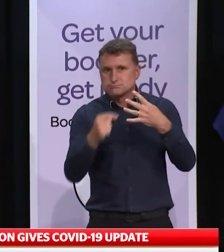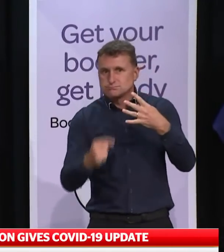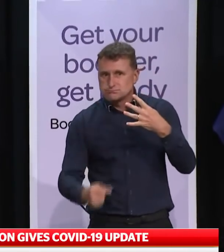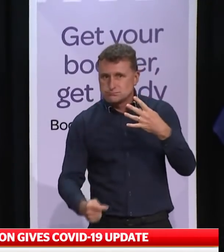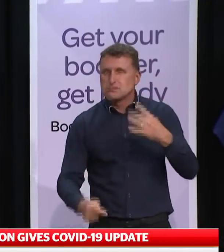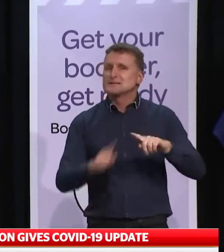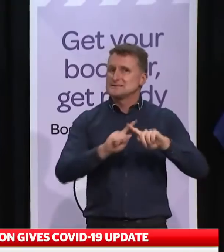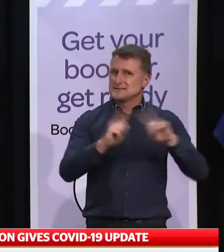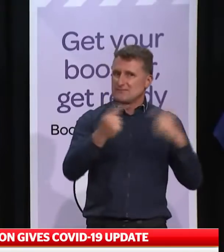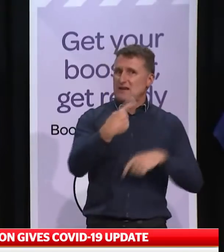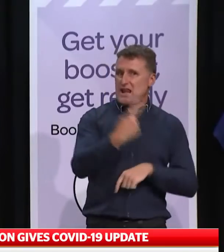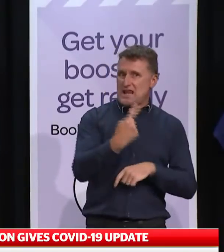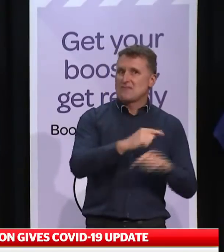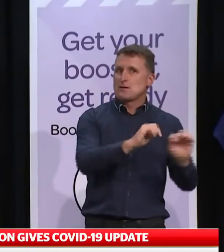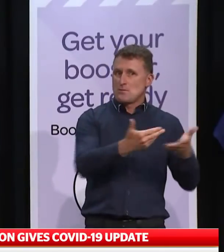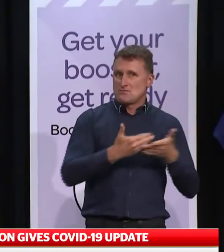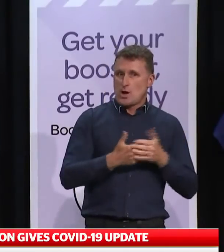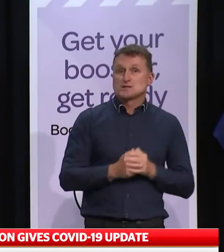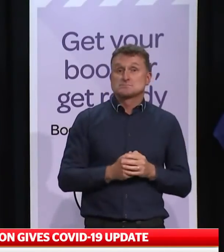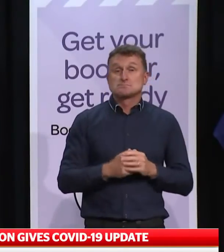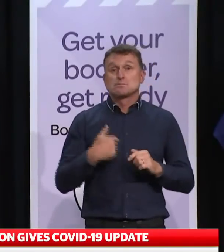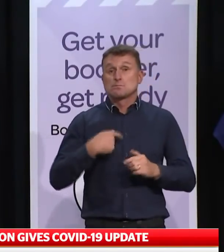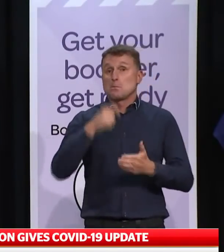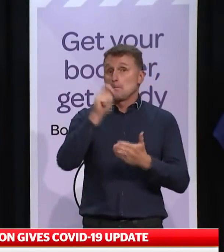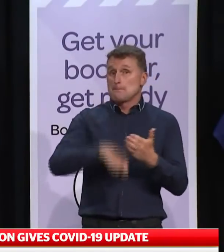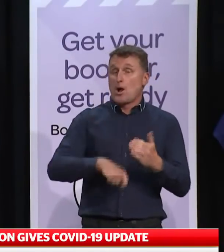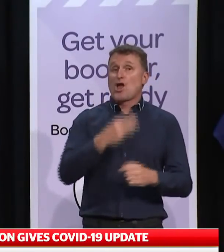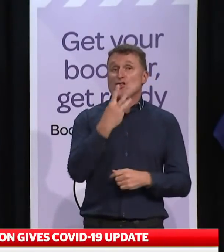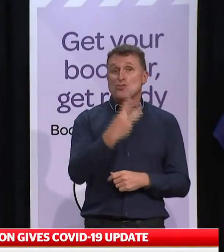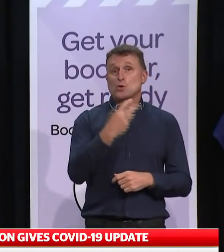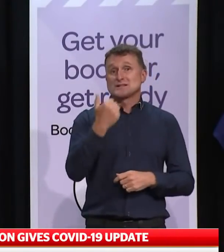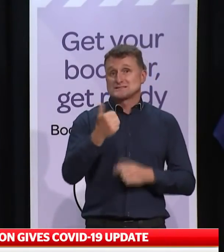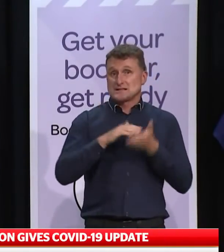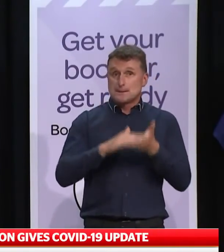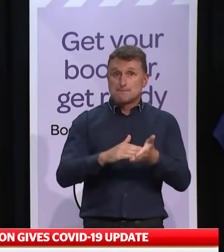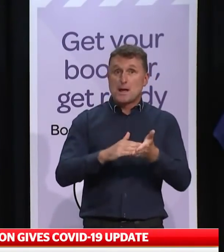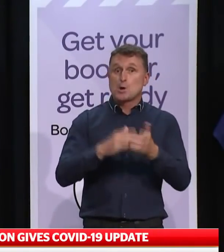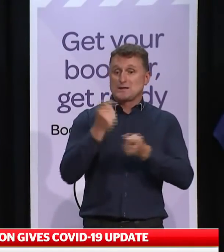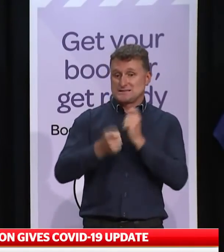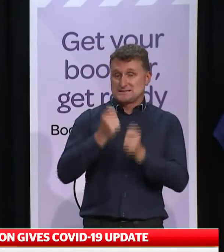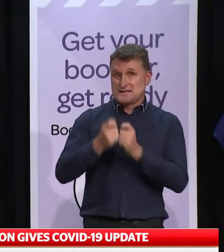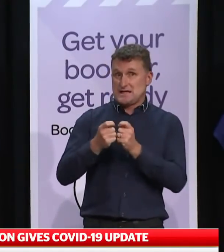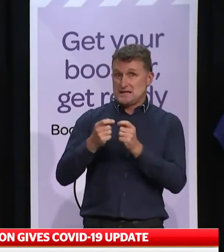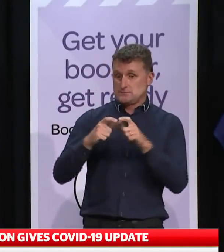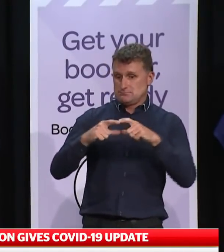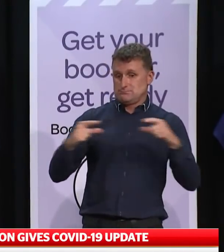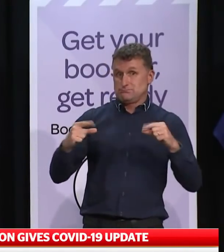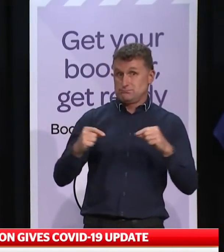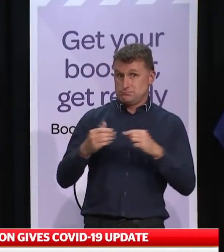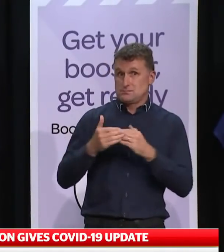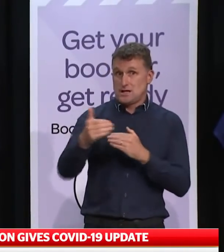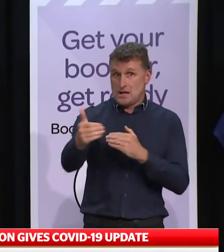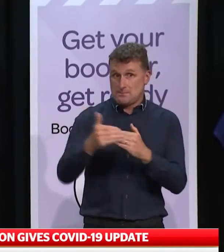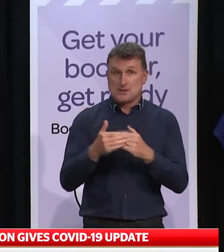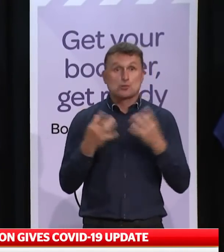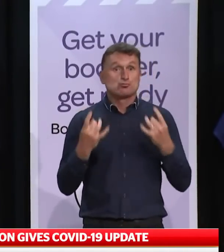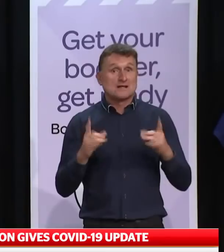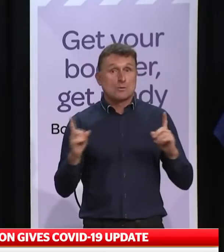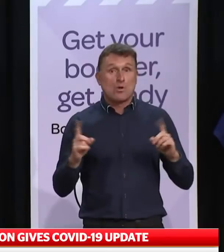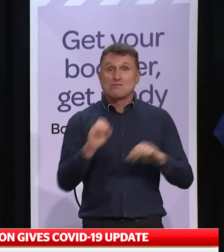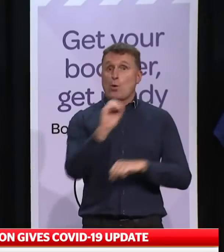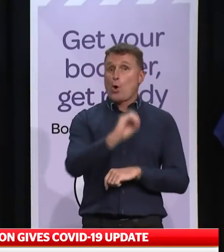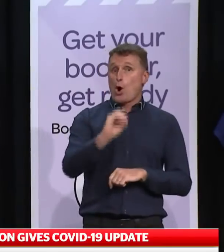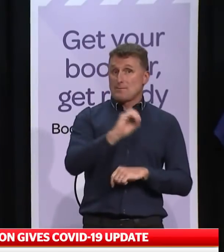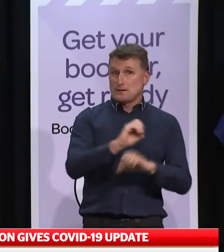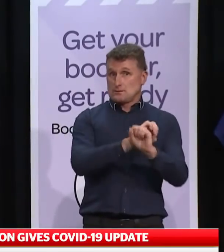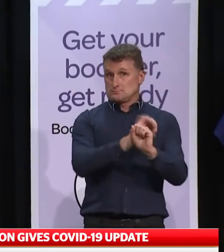additional 36 million tests for delivery over the next 2 months, which corresponds with a predicted rise in Omicron